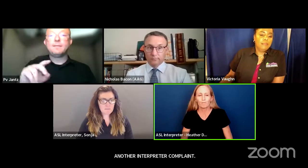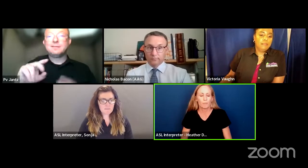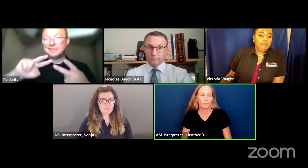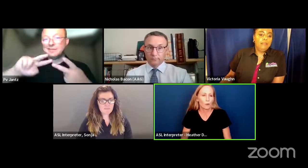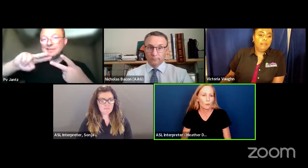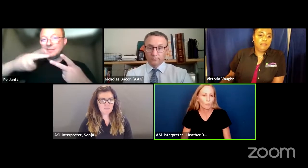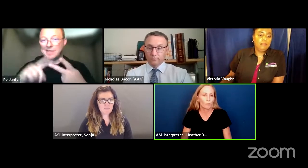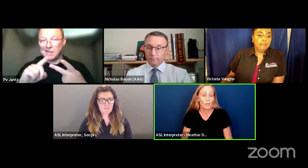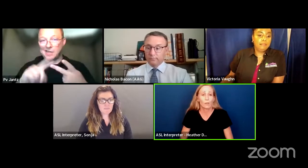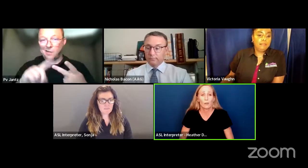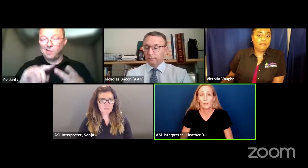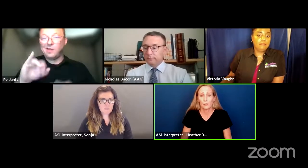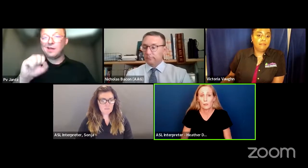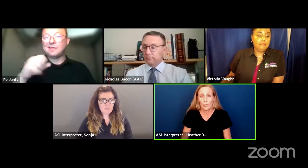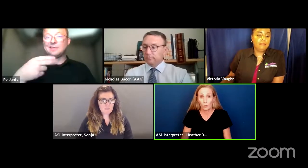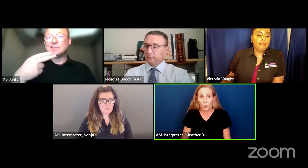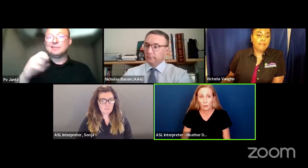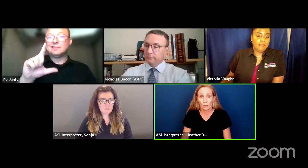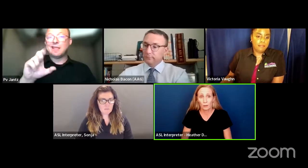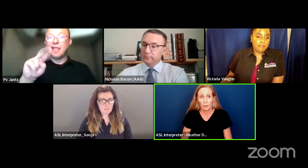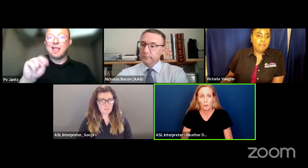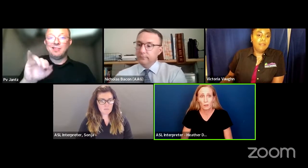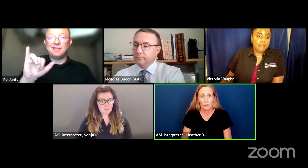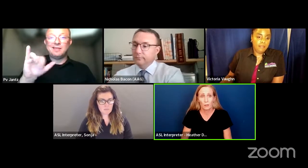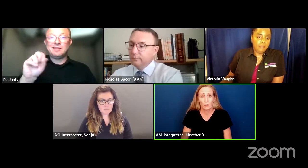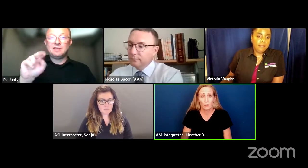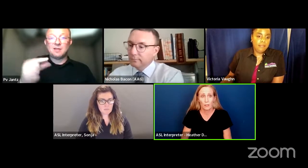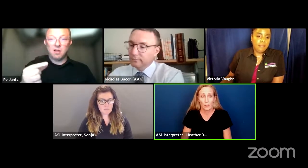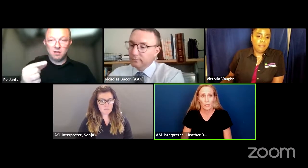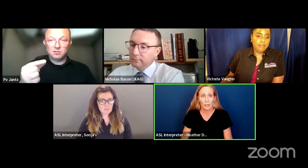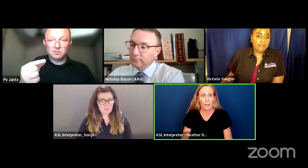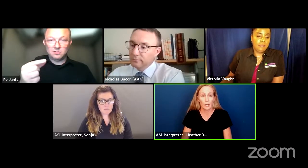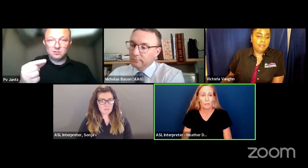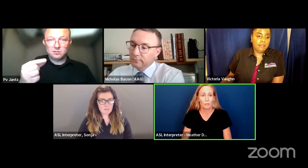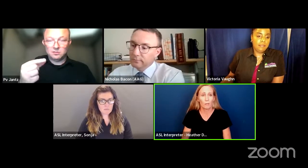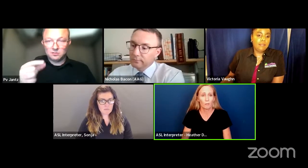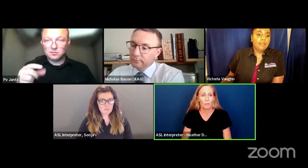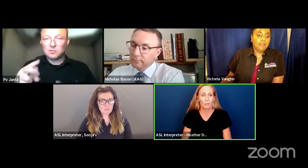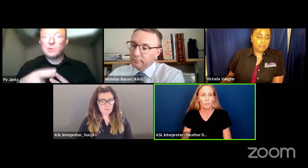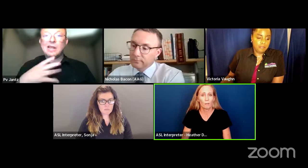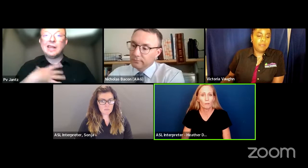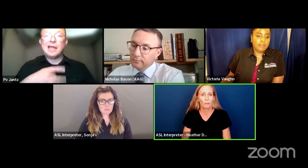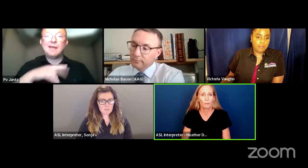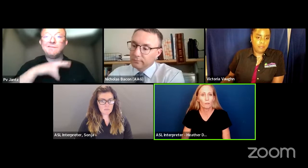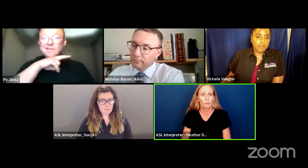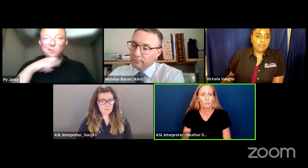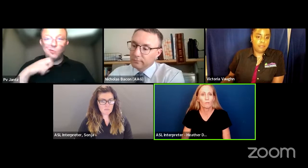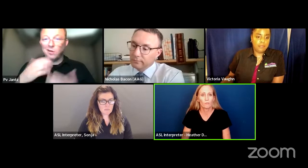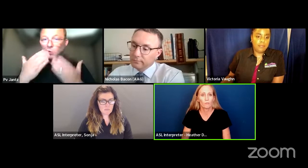Pennick. The second one is Helen Young.